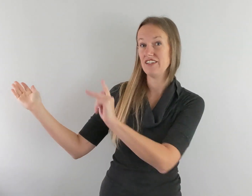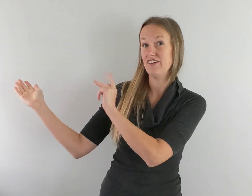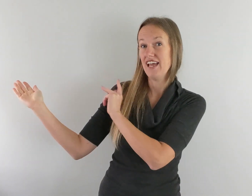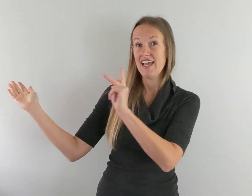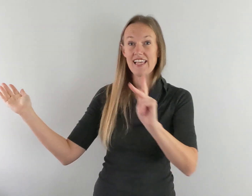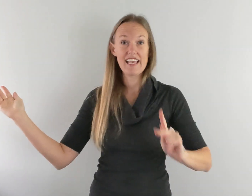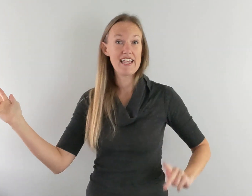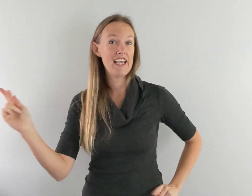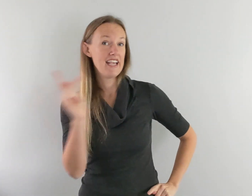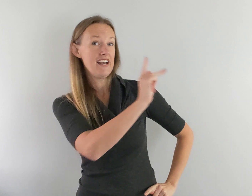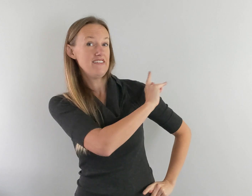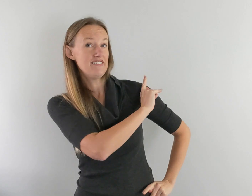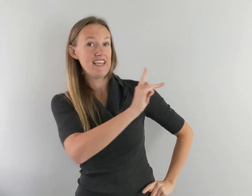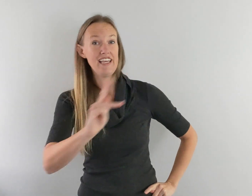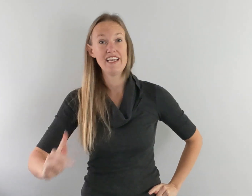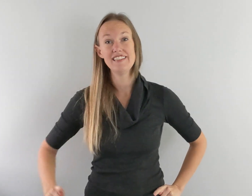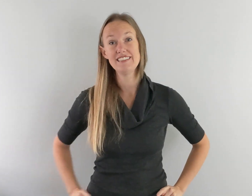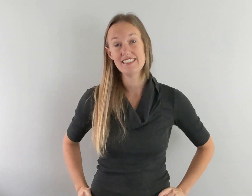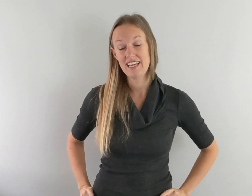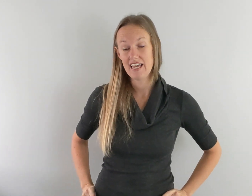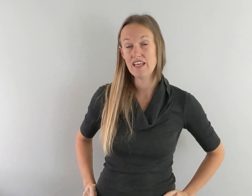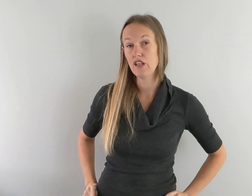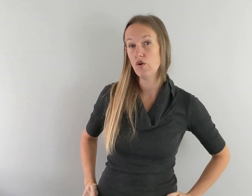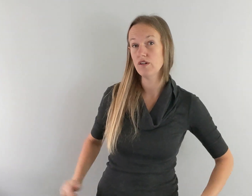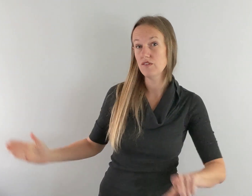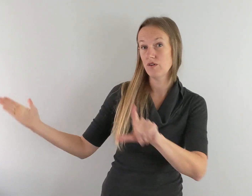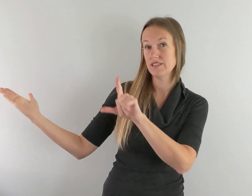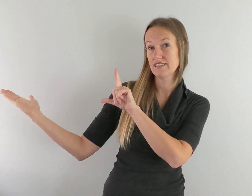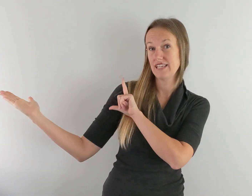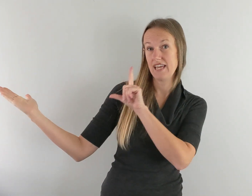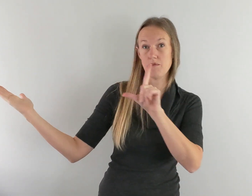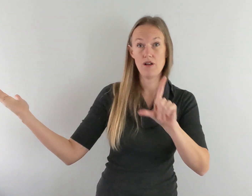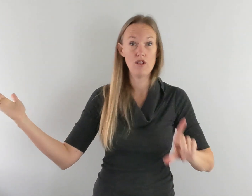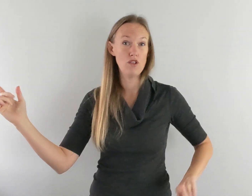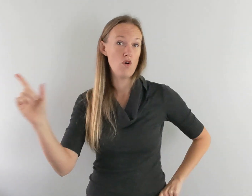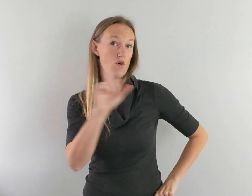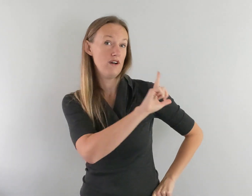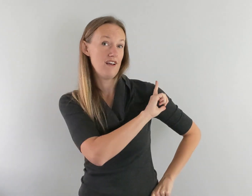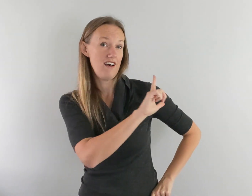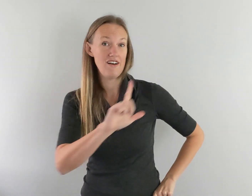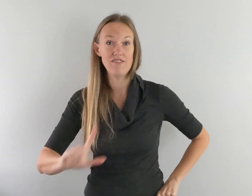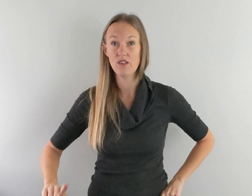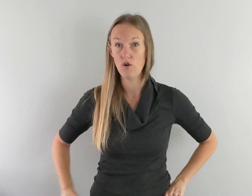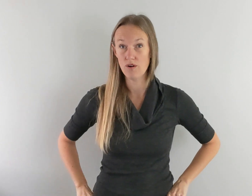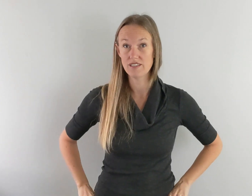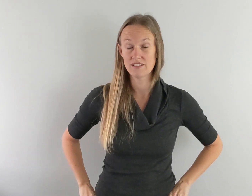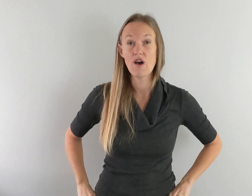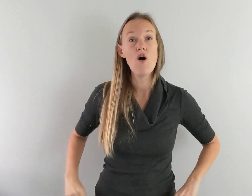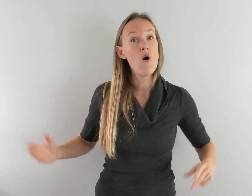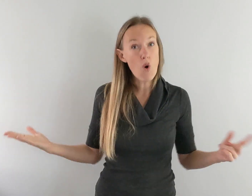do. King of Kings, and then Lord of Lords the same. Lord of Lords.